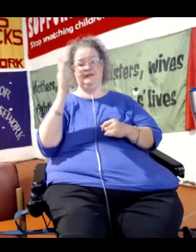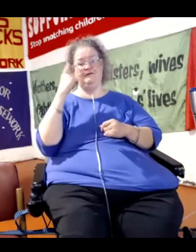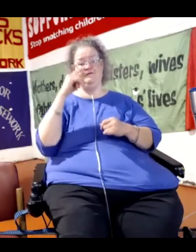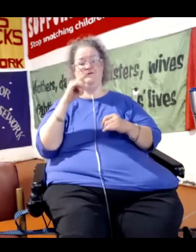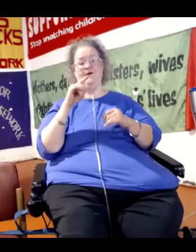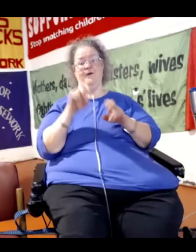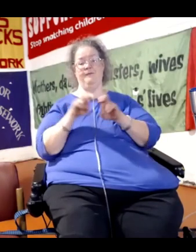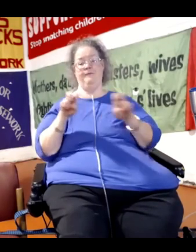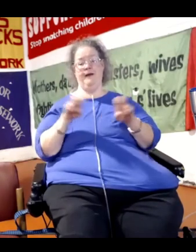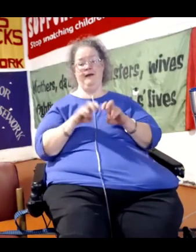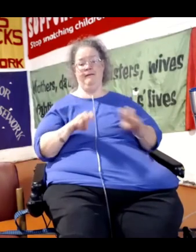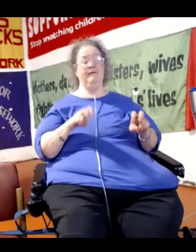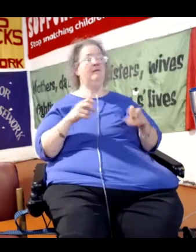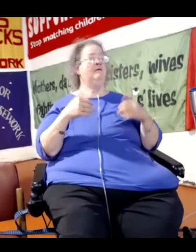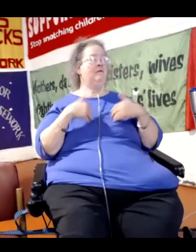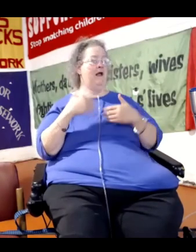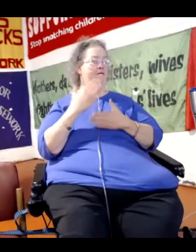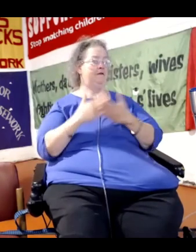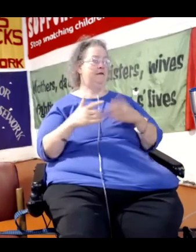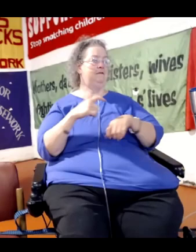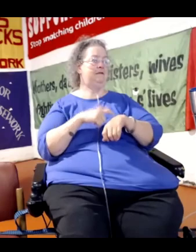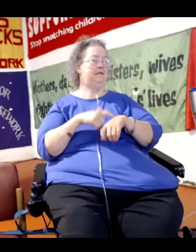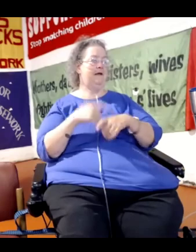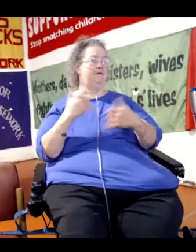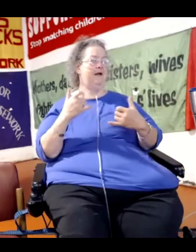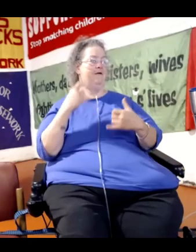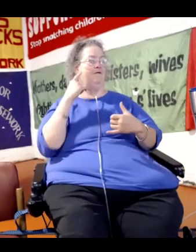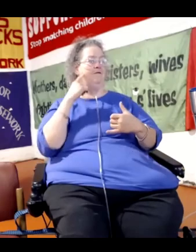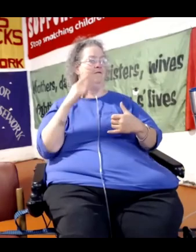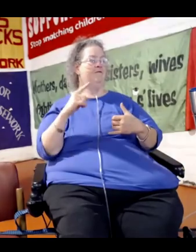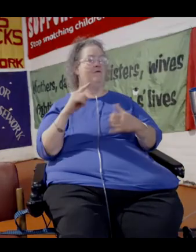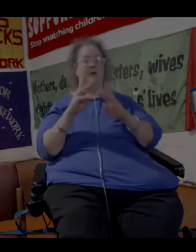We do have some time now for a workshop and